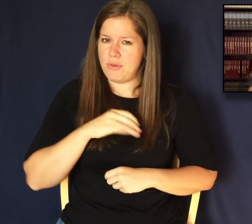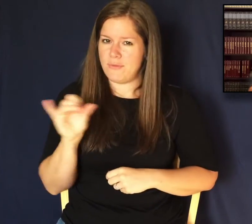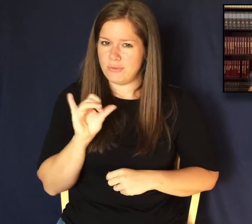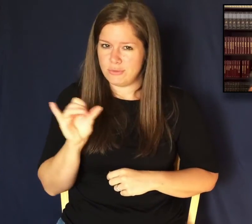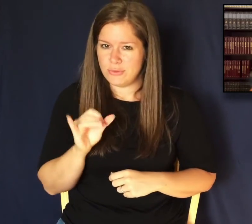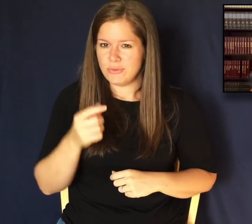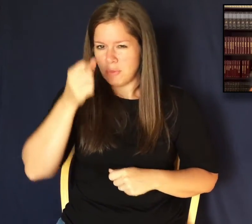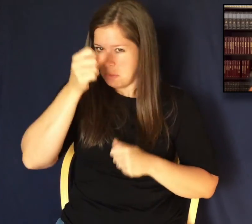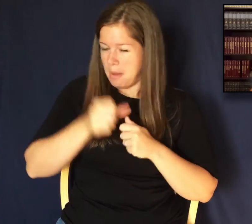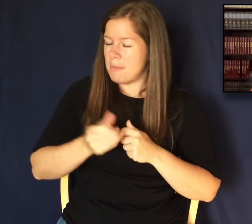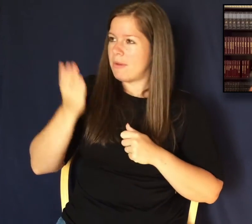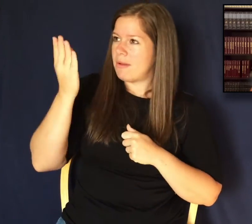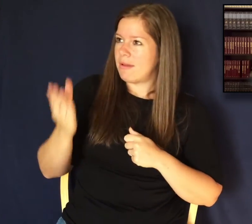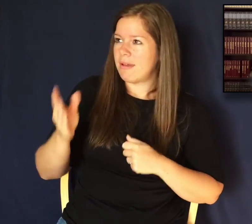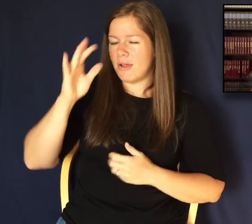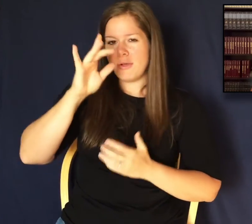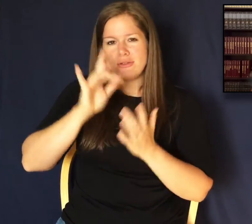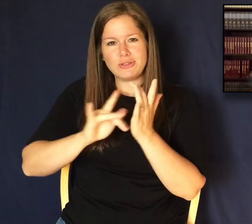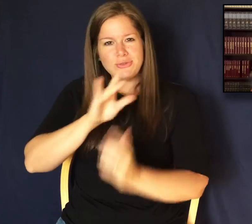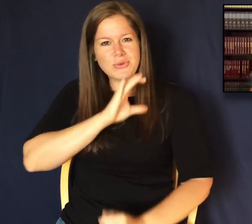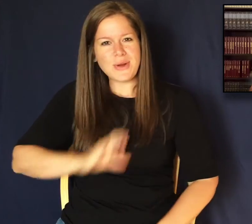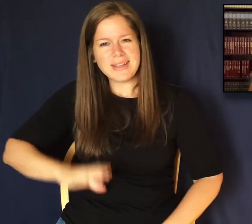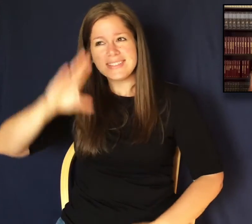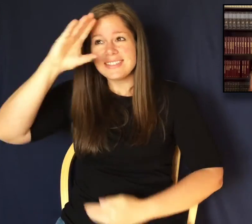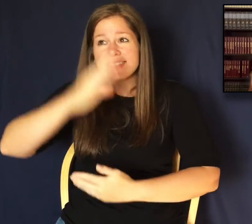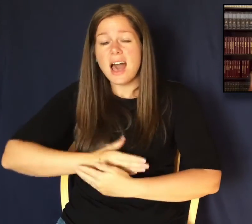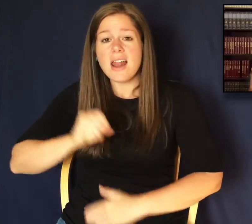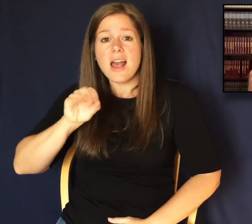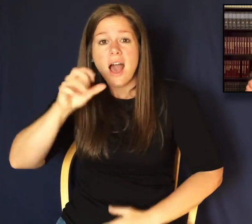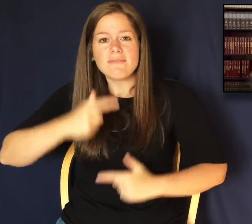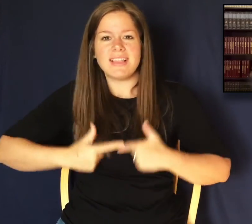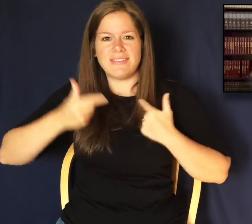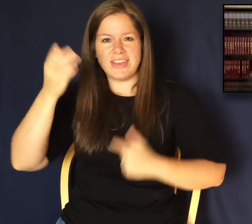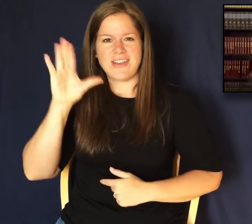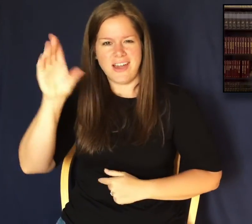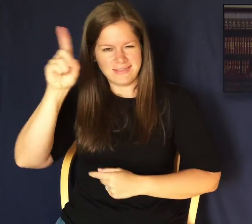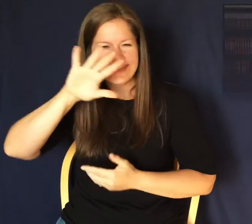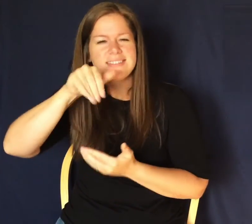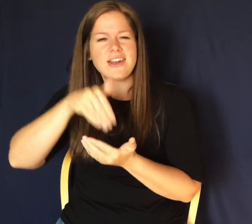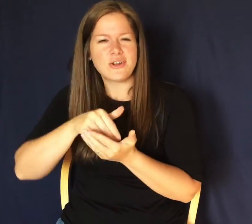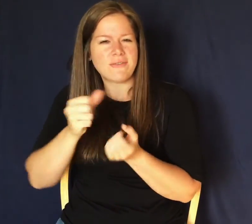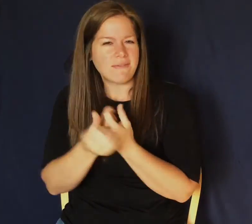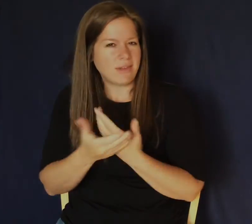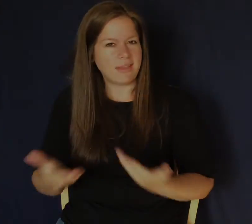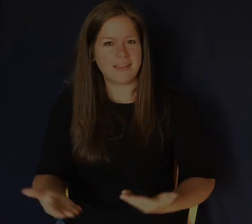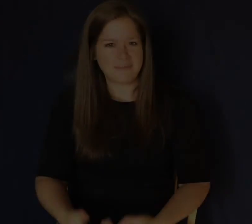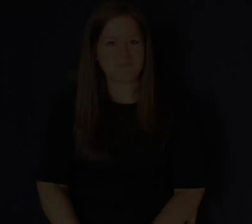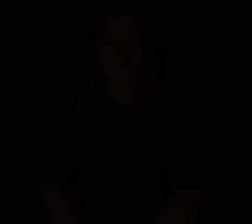You are the Son of the living God. You are the center of it all.